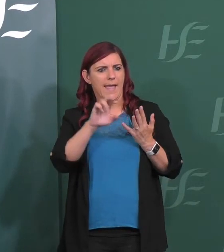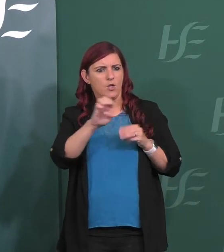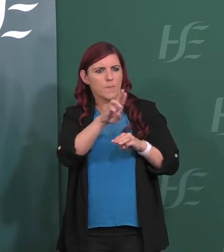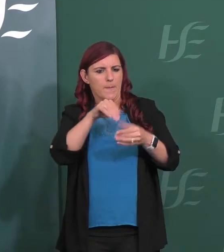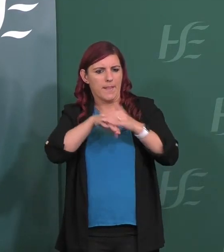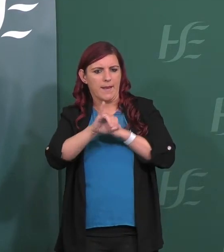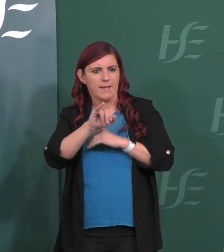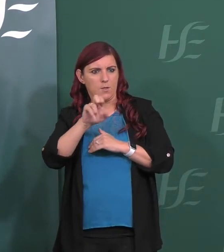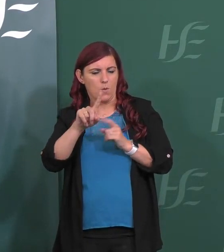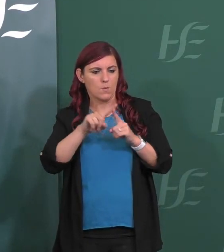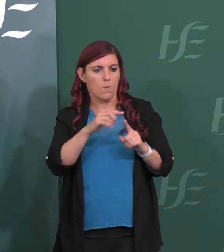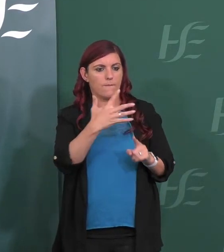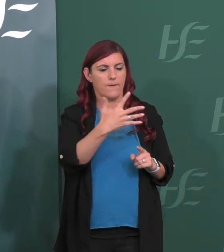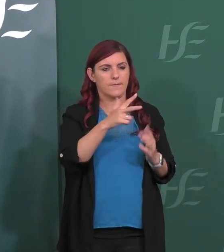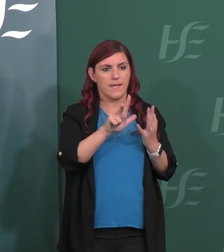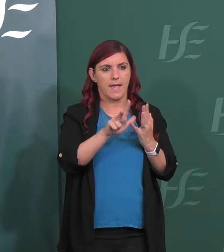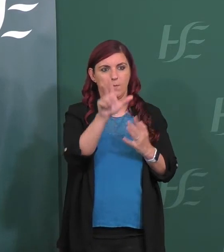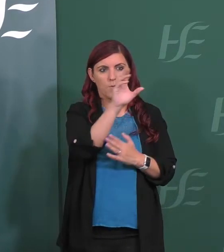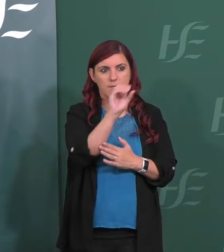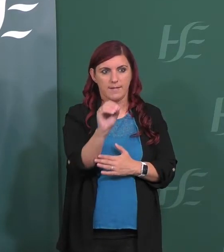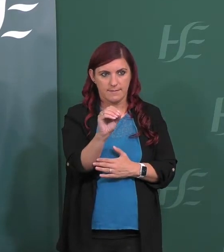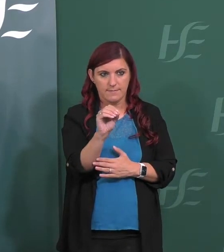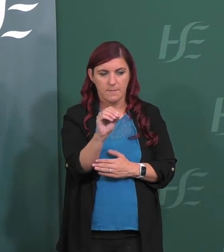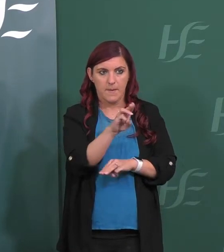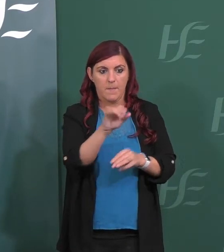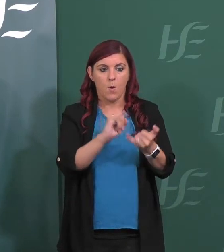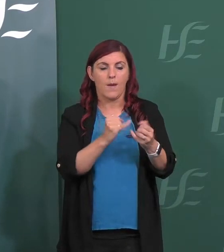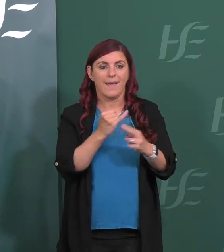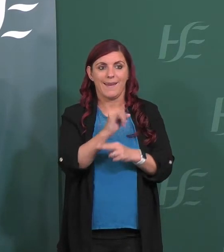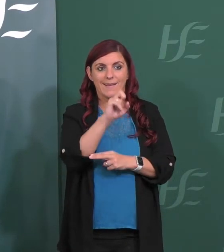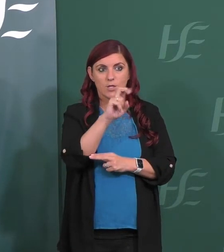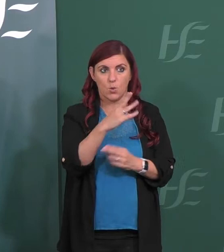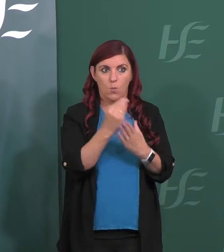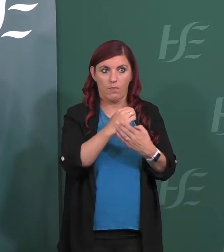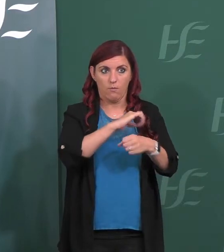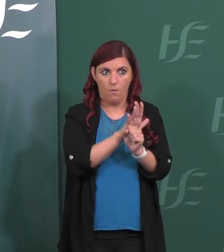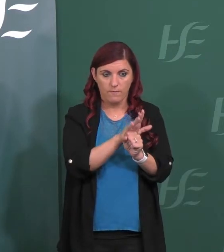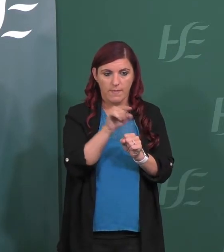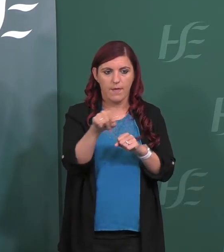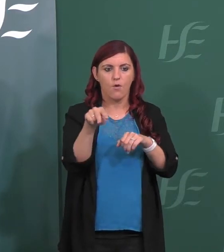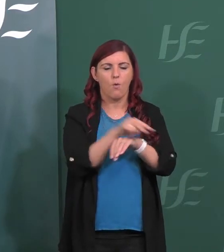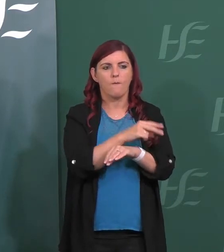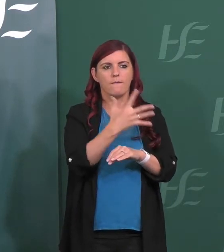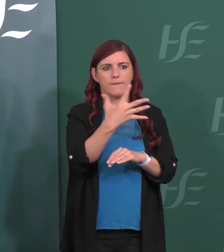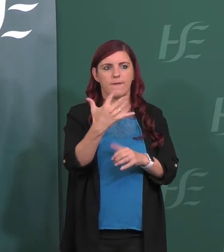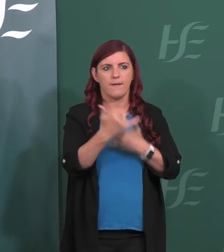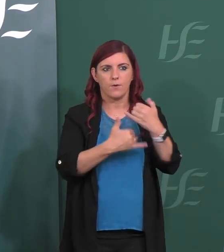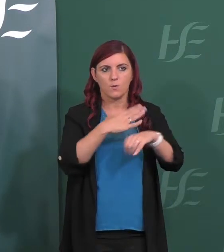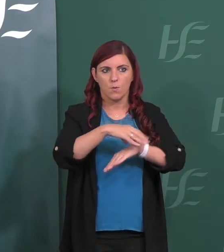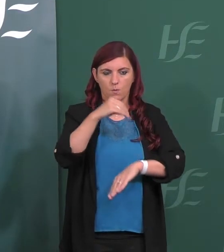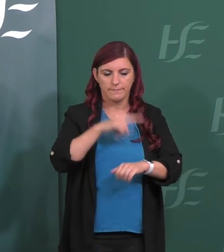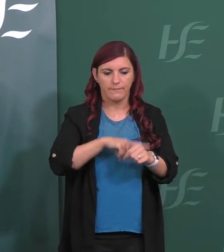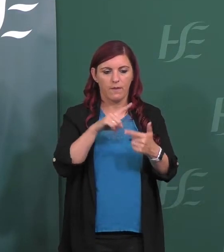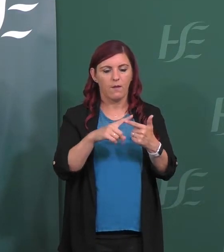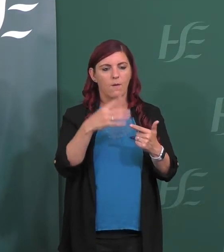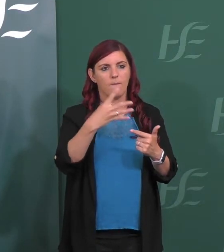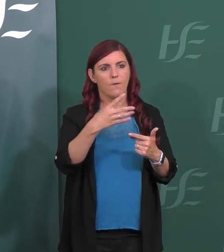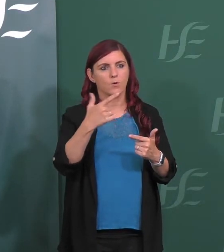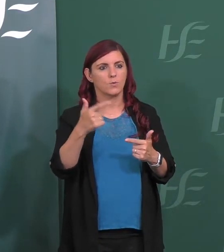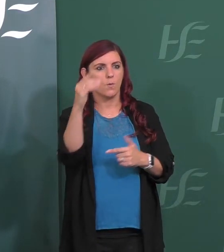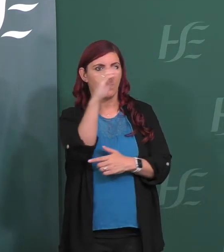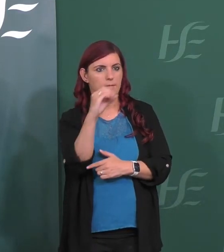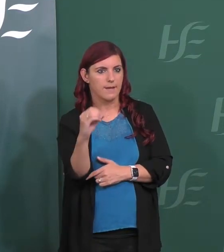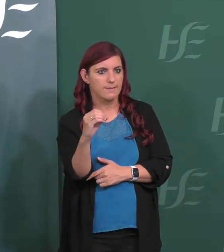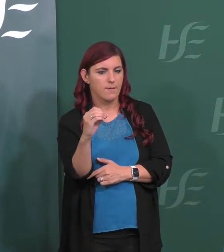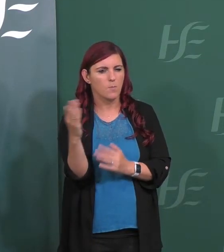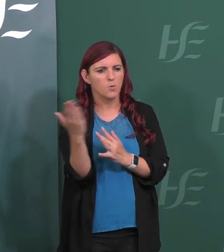snapshot, 58% of patients in ICU with COVID were over the age of 50, and 42% of ICU cases